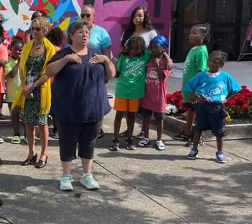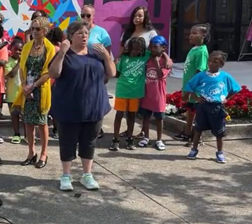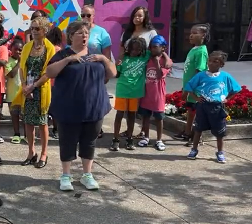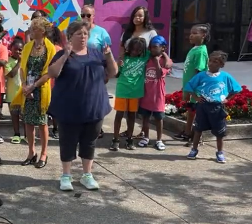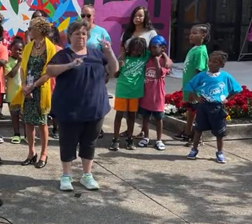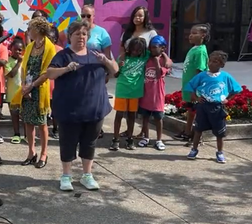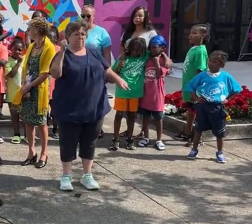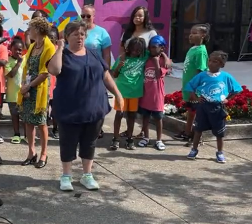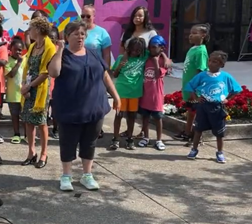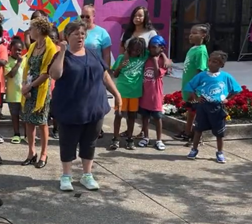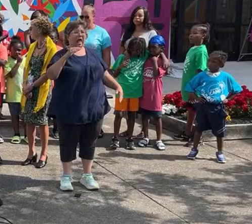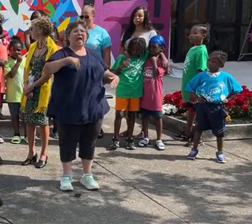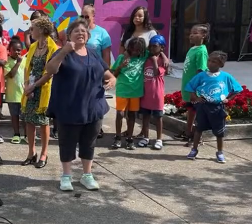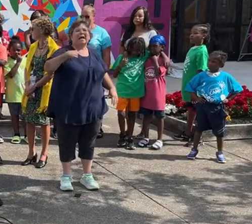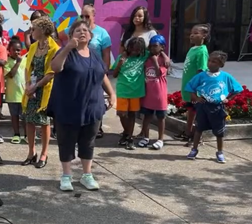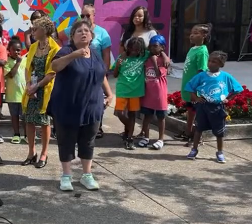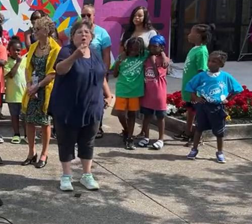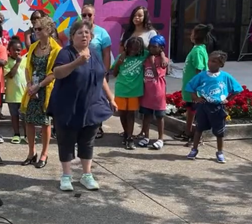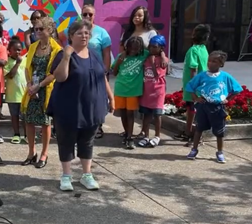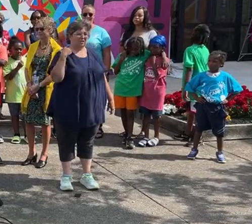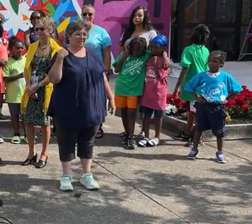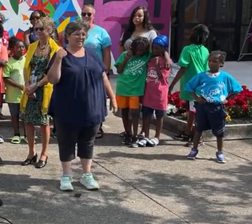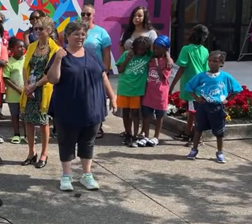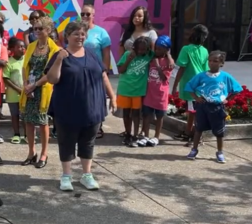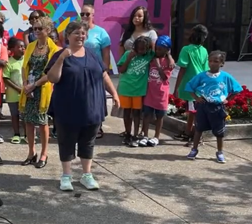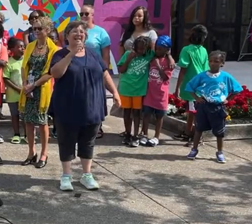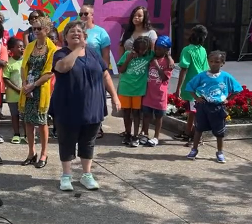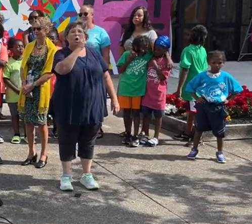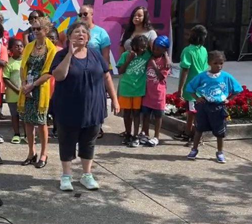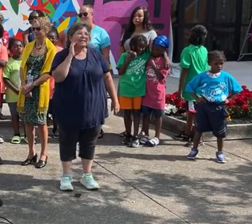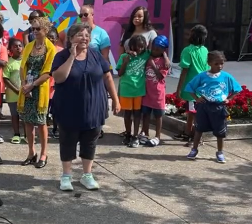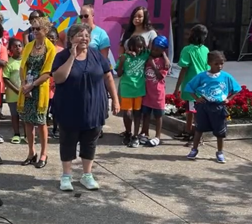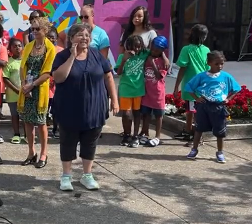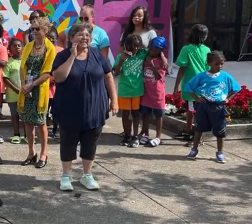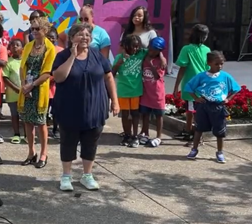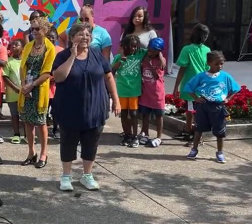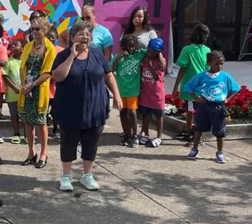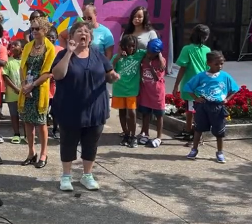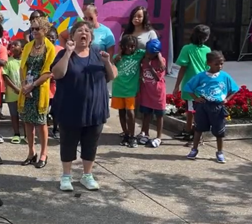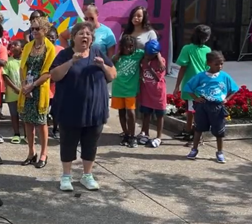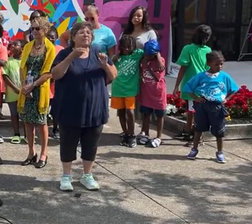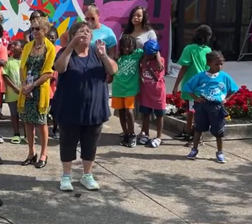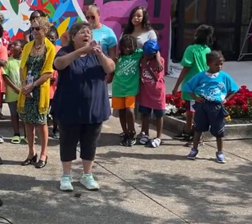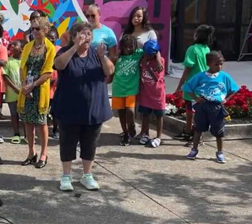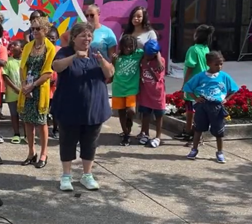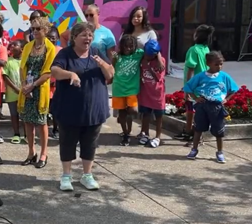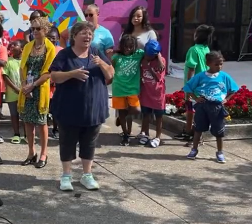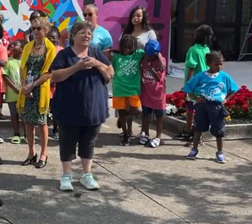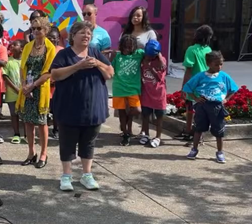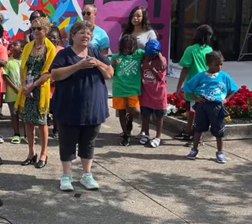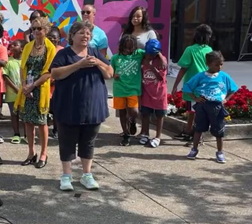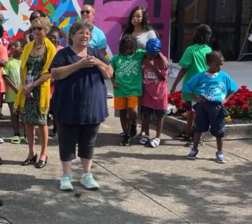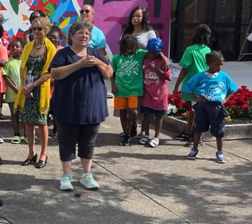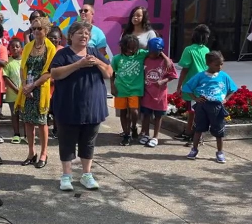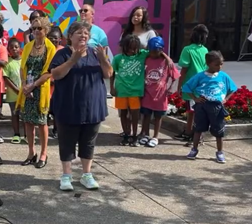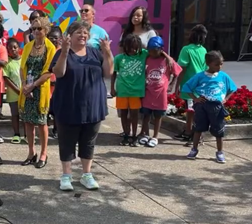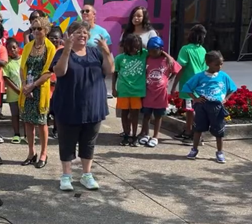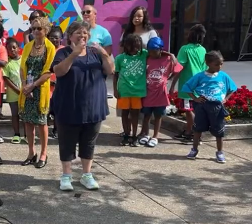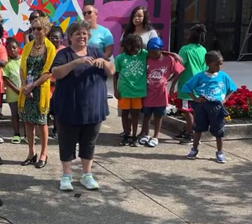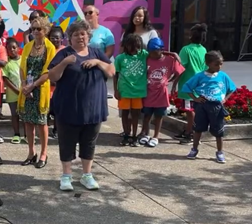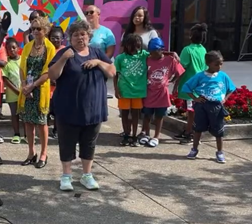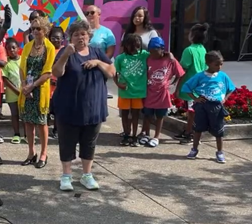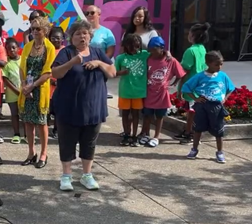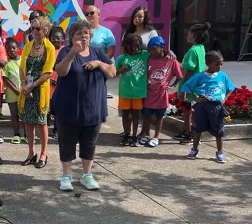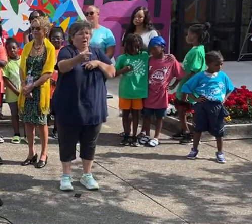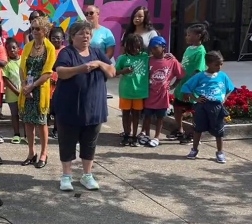young, the next generation here. Senior citizens as well were able to participate in this, so it's intergenerational. So